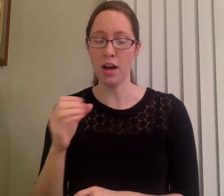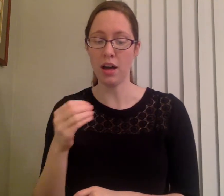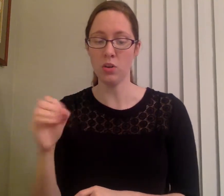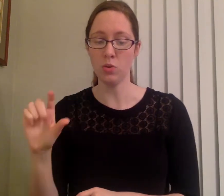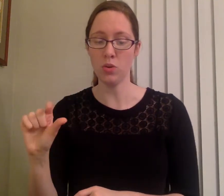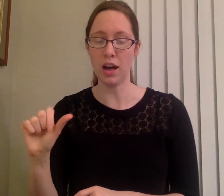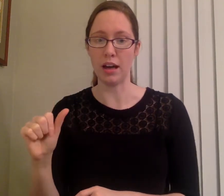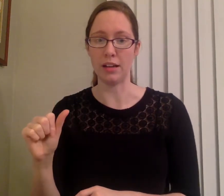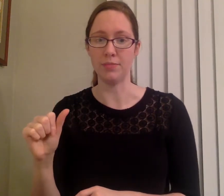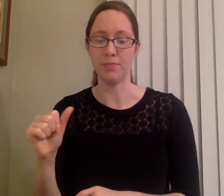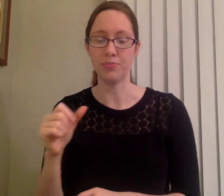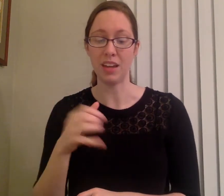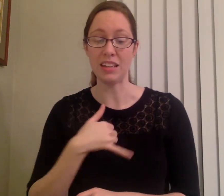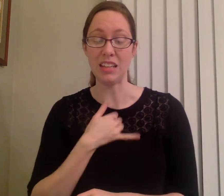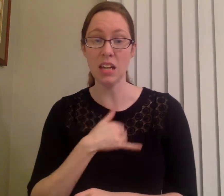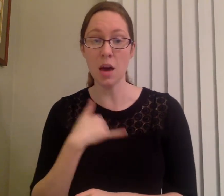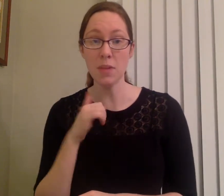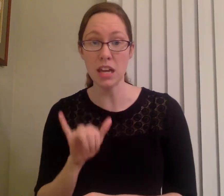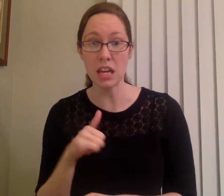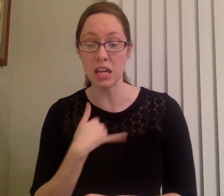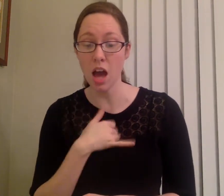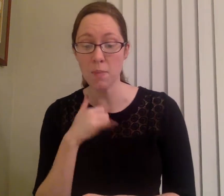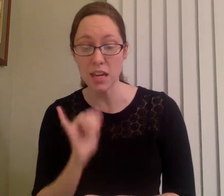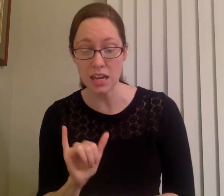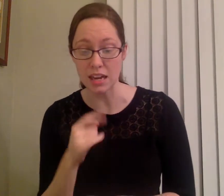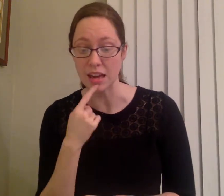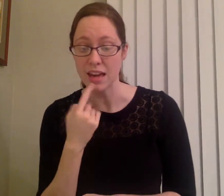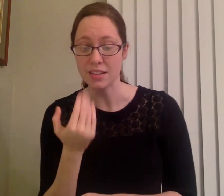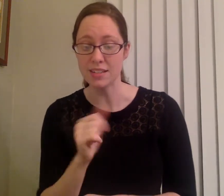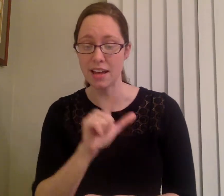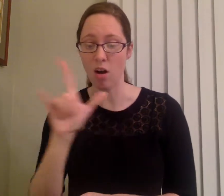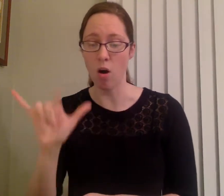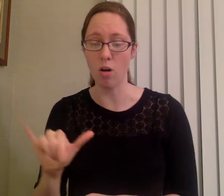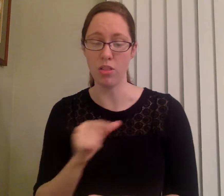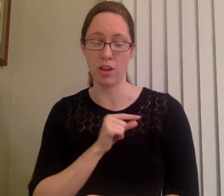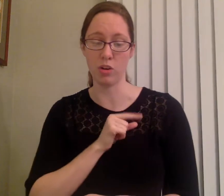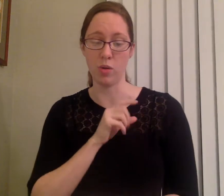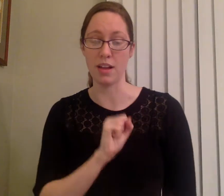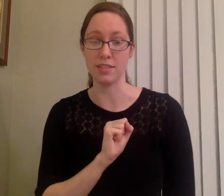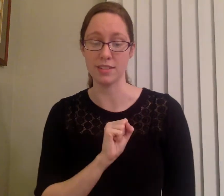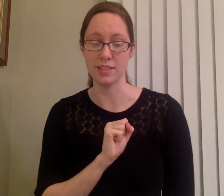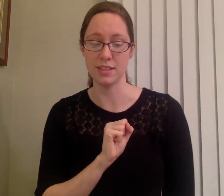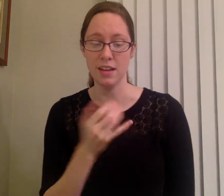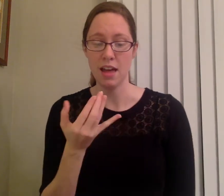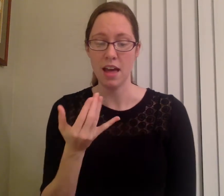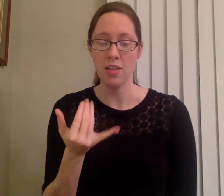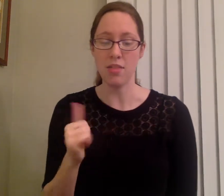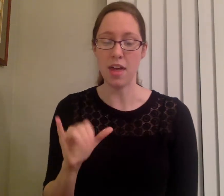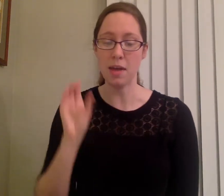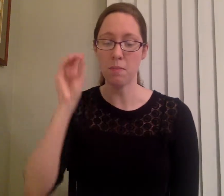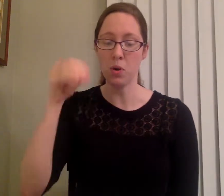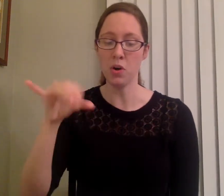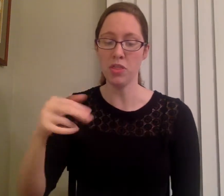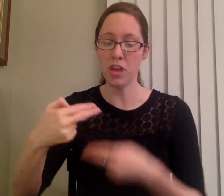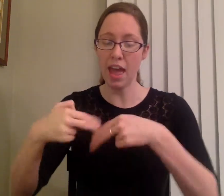"Ooga, ooga, yummy, yummy," said all the grunts. They put the